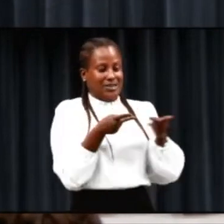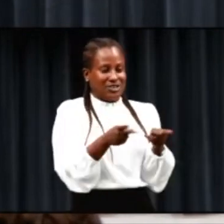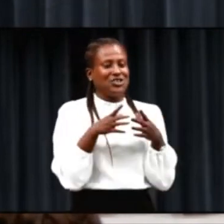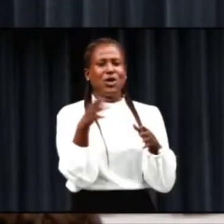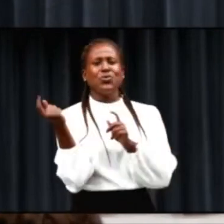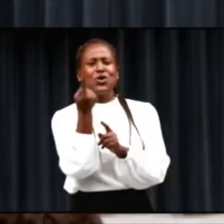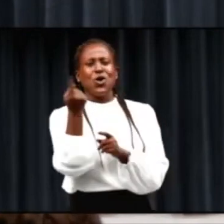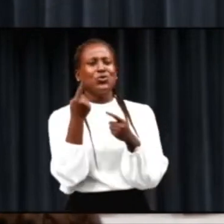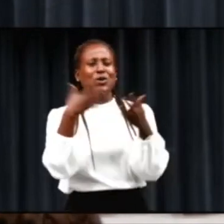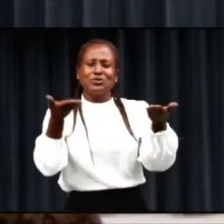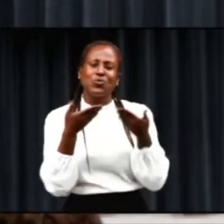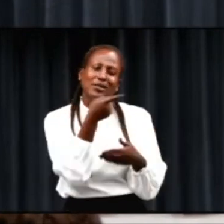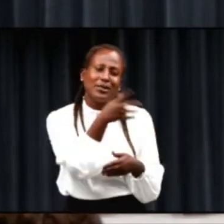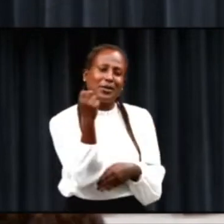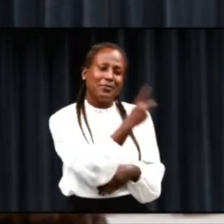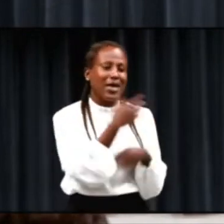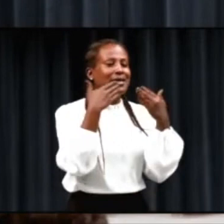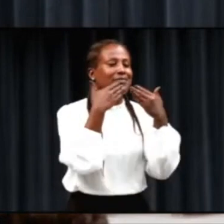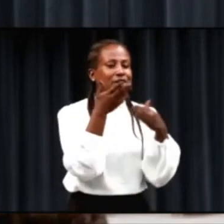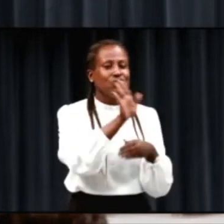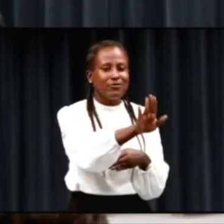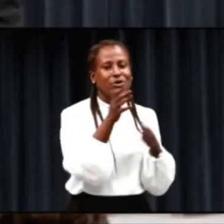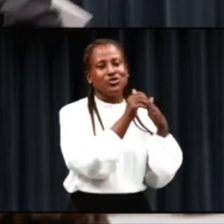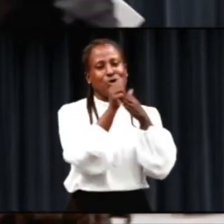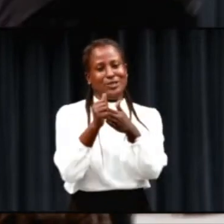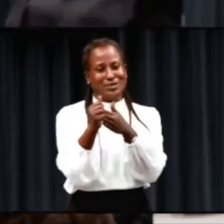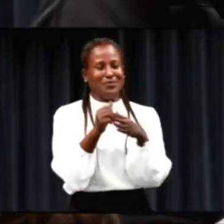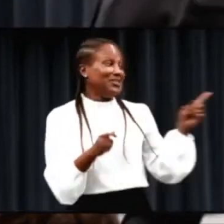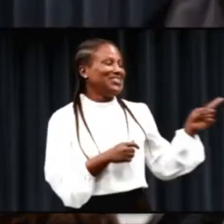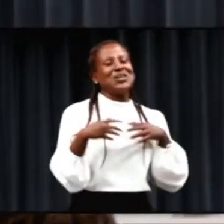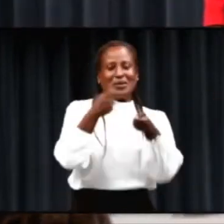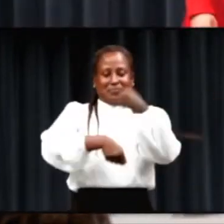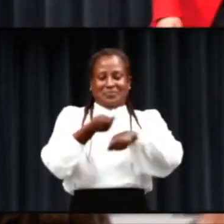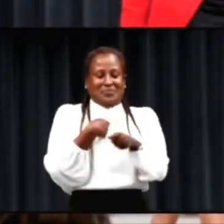this space and to thank you so much also for your leadership. Let me just say,